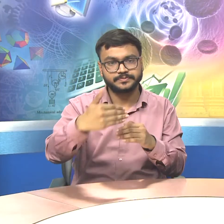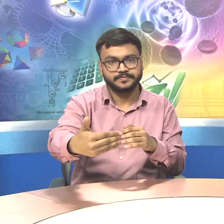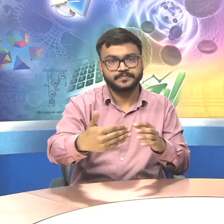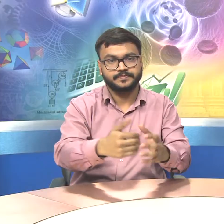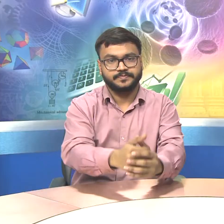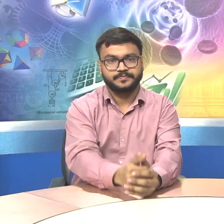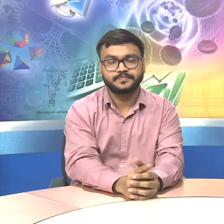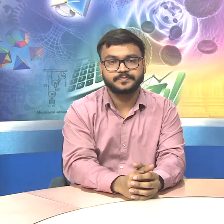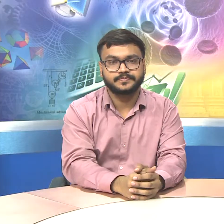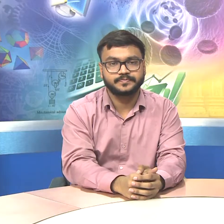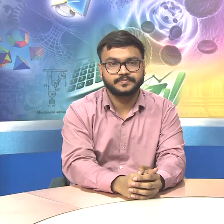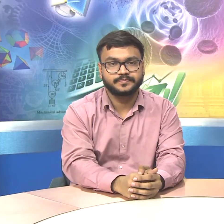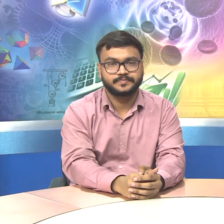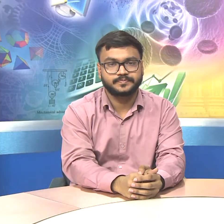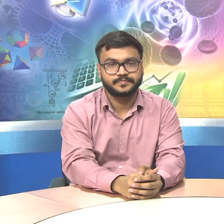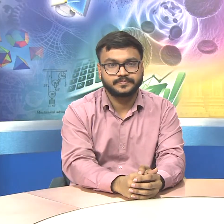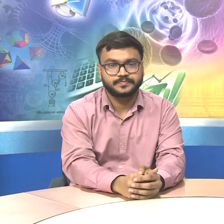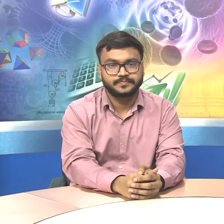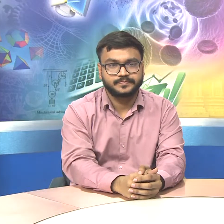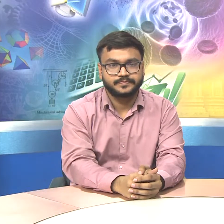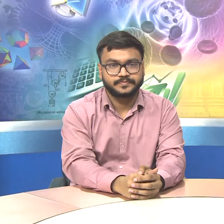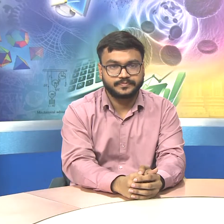Let us understand with some examples.